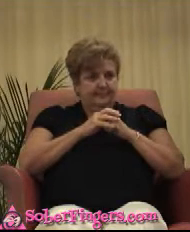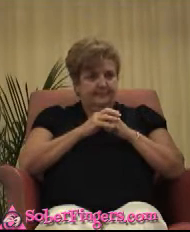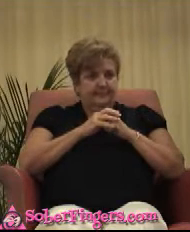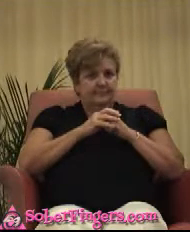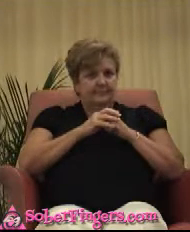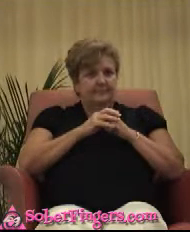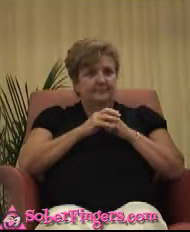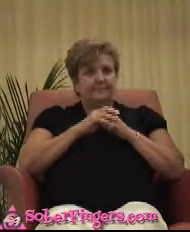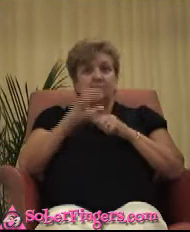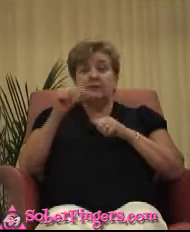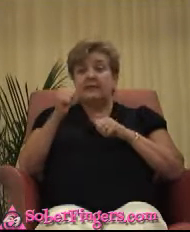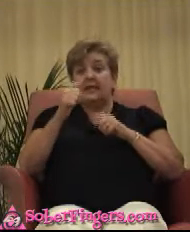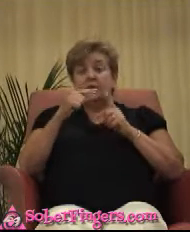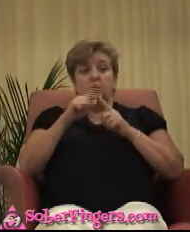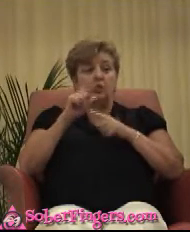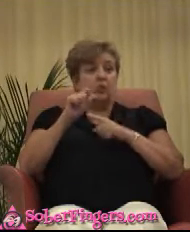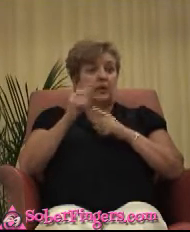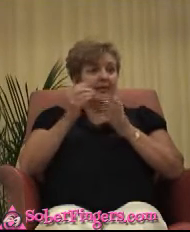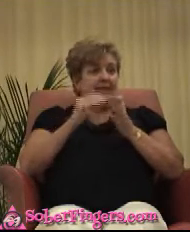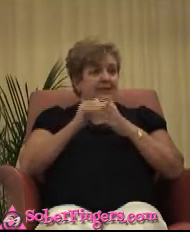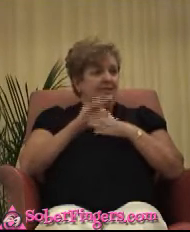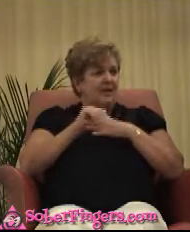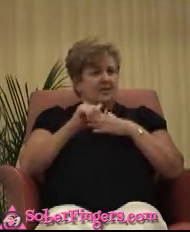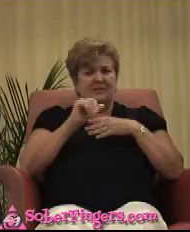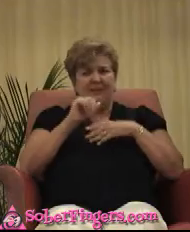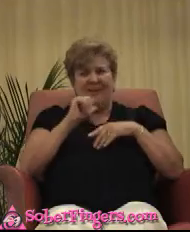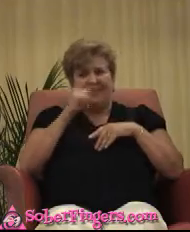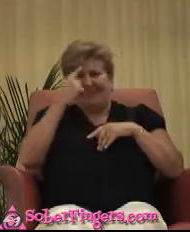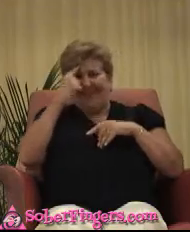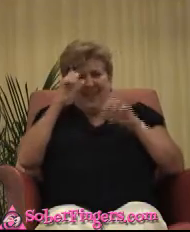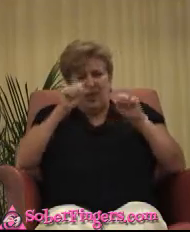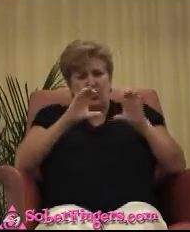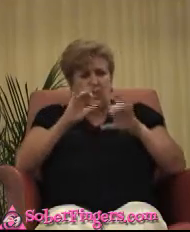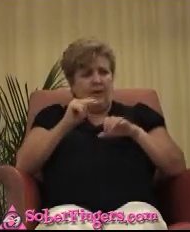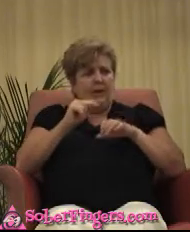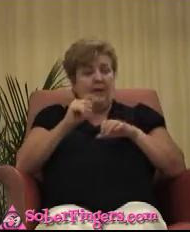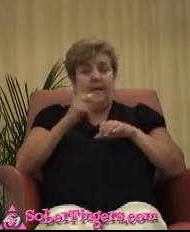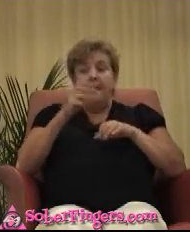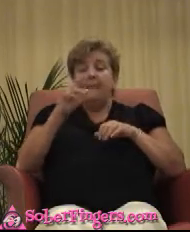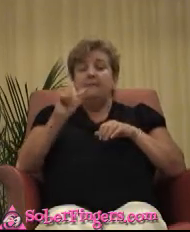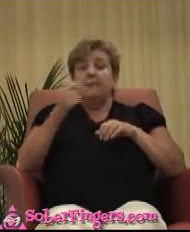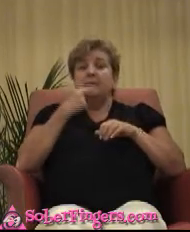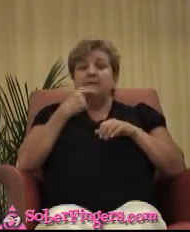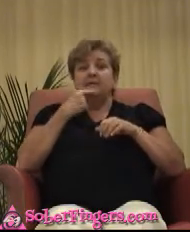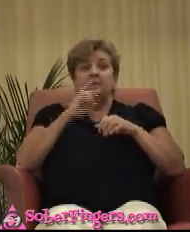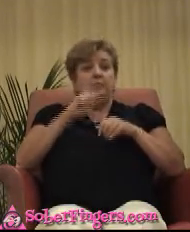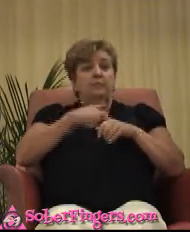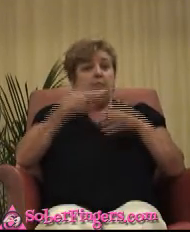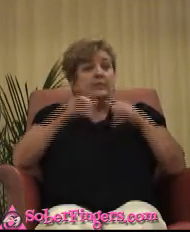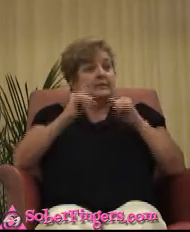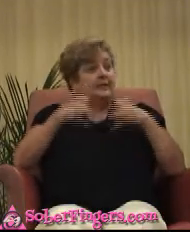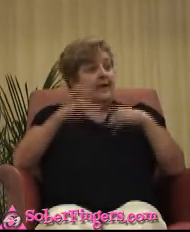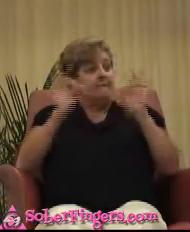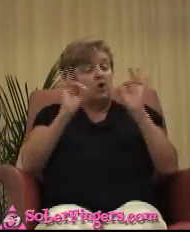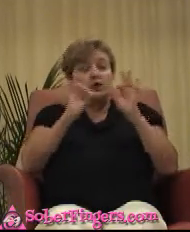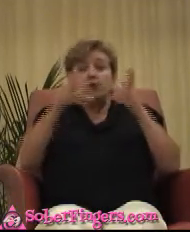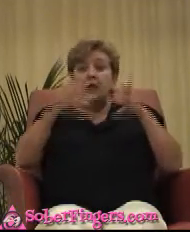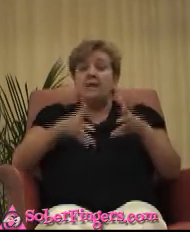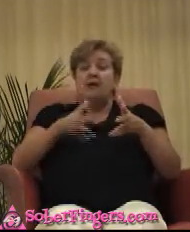was broke. There was no way that was ever going to happen. I couldn't do it. Barbara said, we still got our furniture left. If you want, I think it's important that you get your licenses